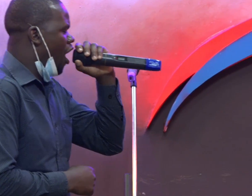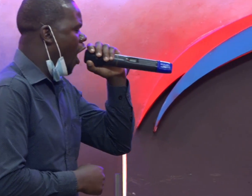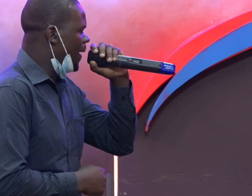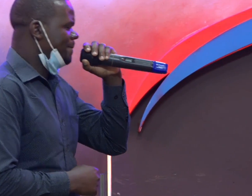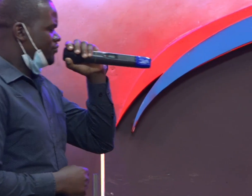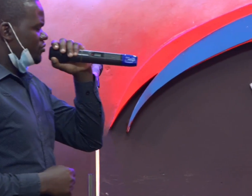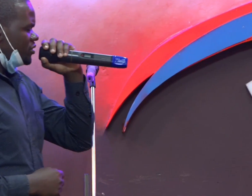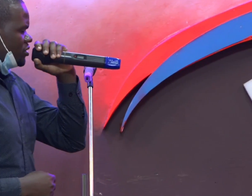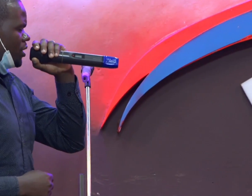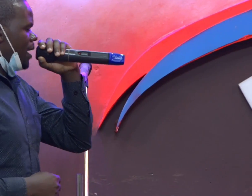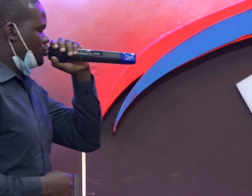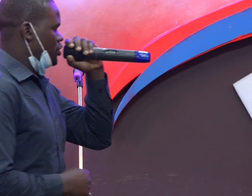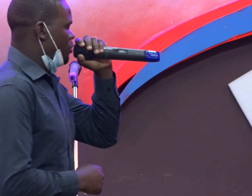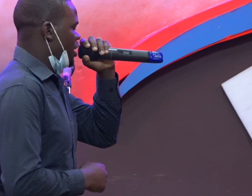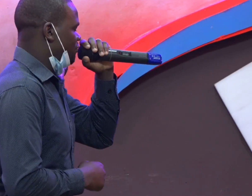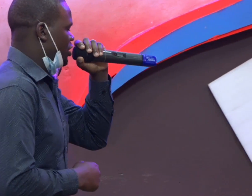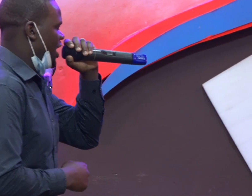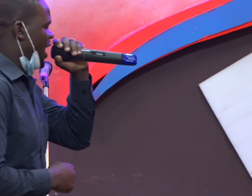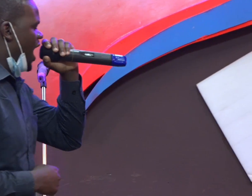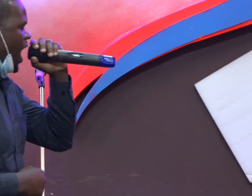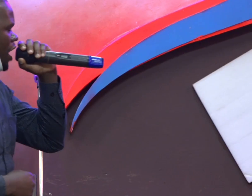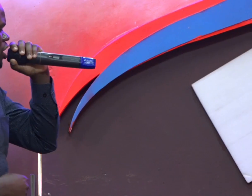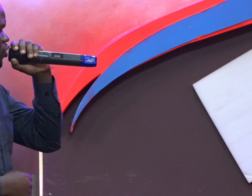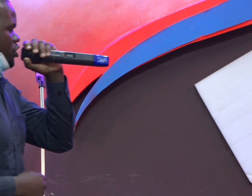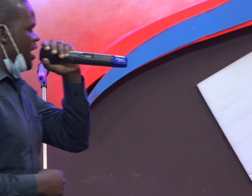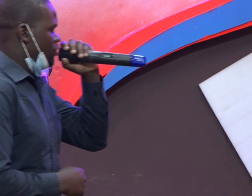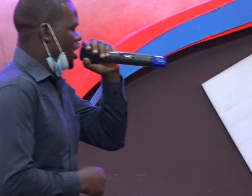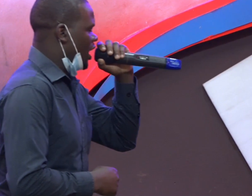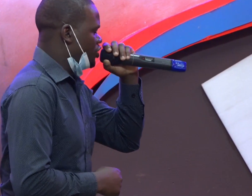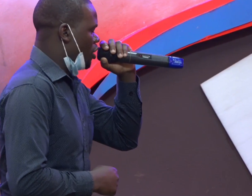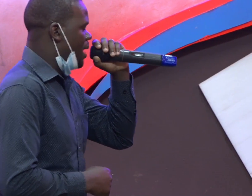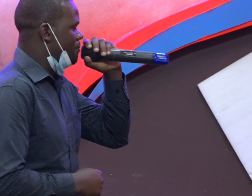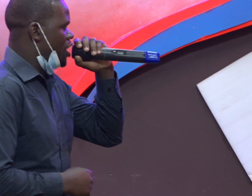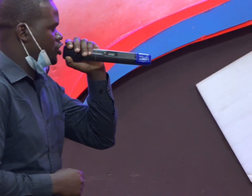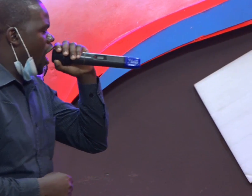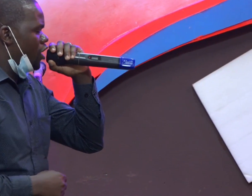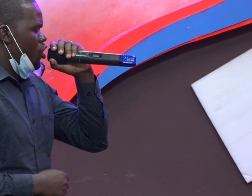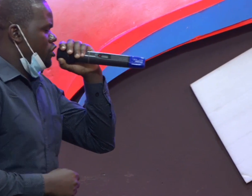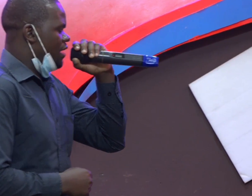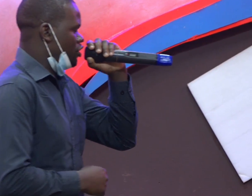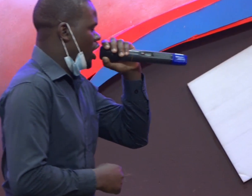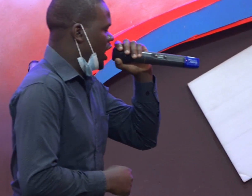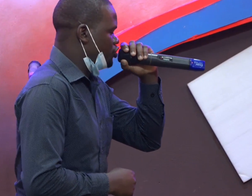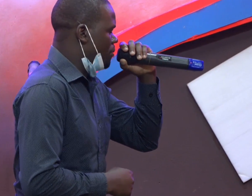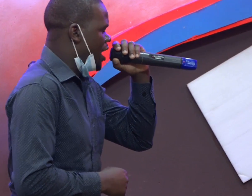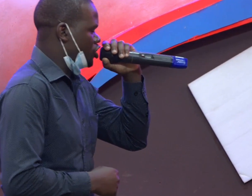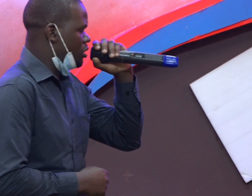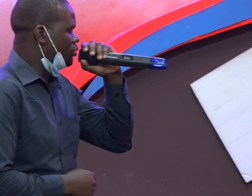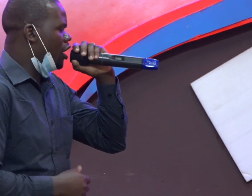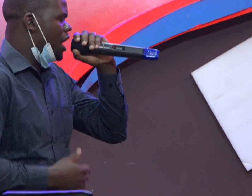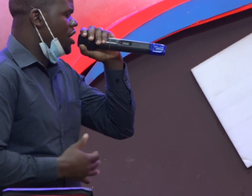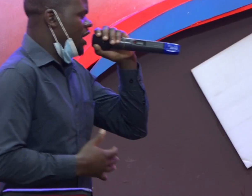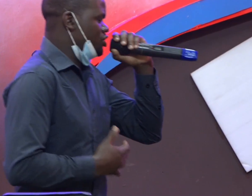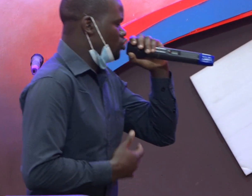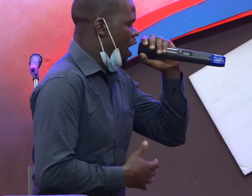Heavenly Lord. But today we have realized, oh my Master, we have realized, oh my King